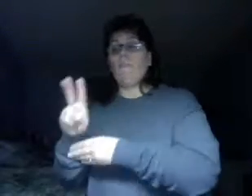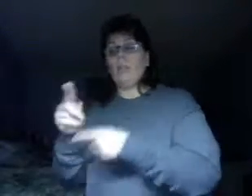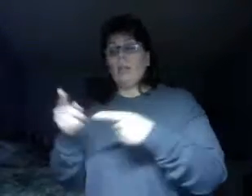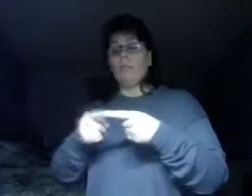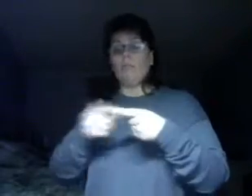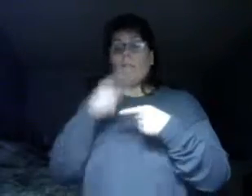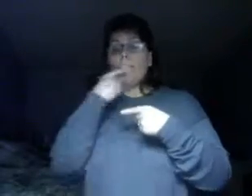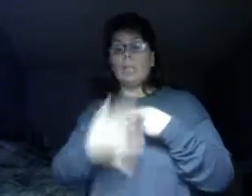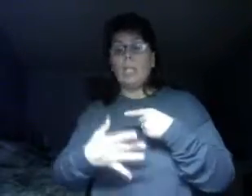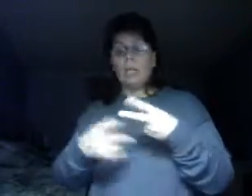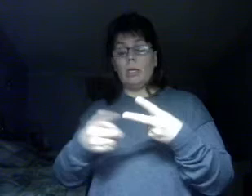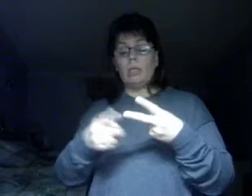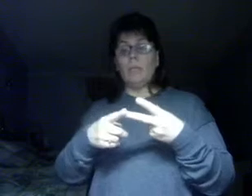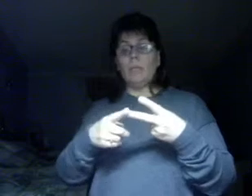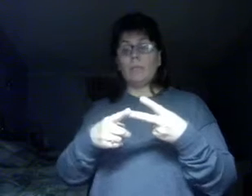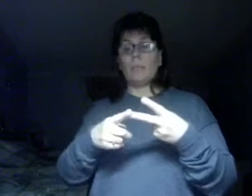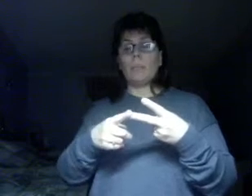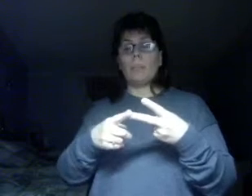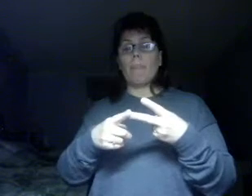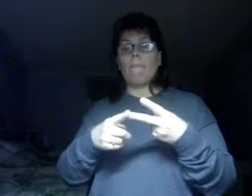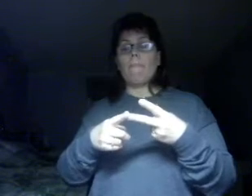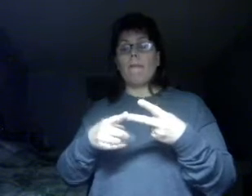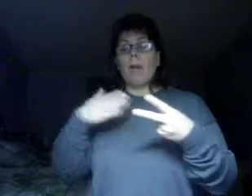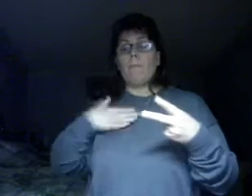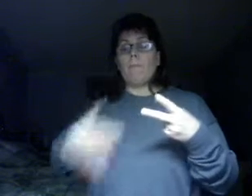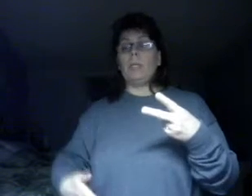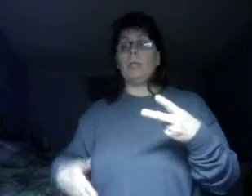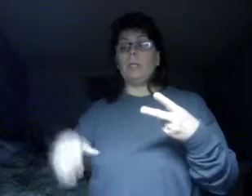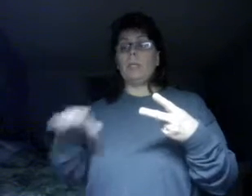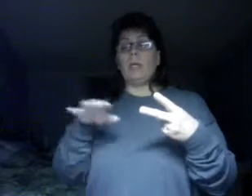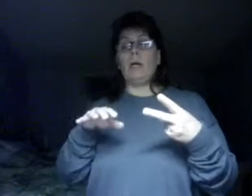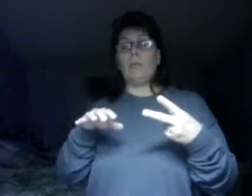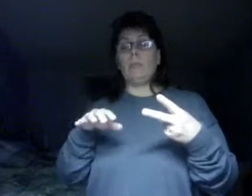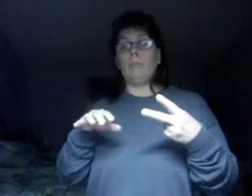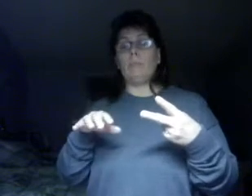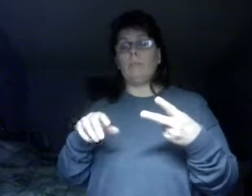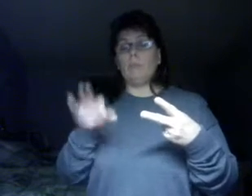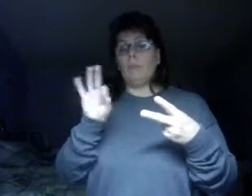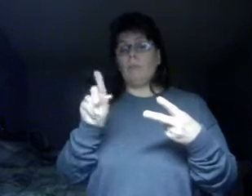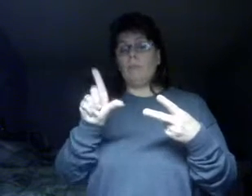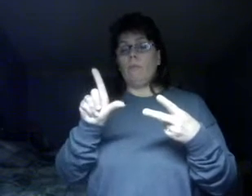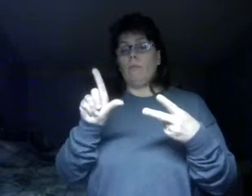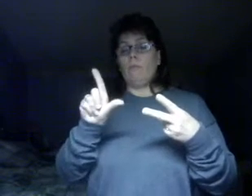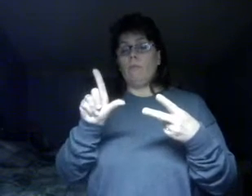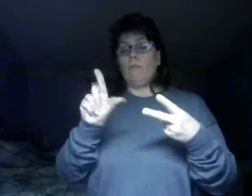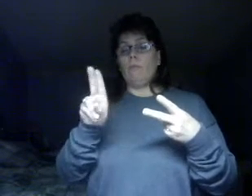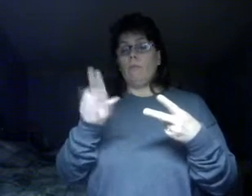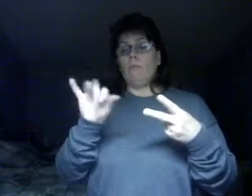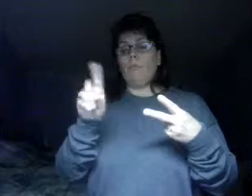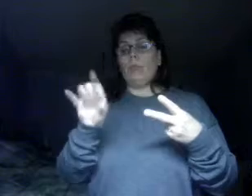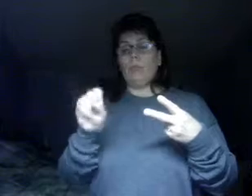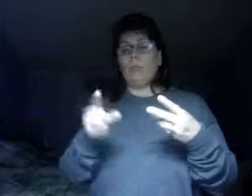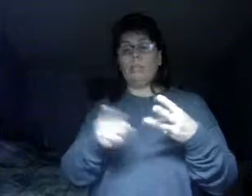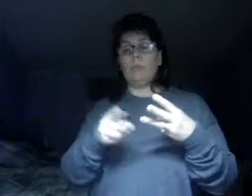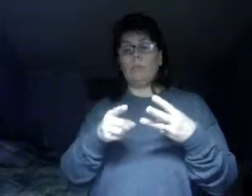and breast milk. These are the only fluids which can possibly transmit HIV because these are the only